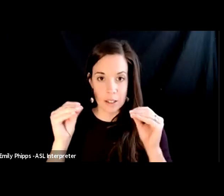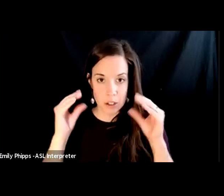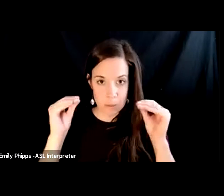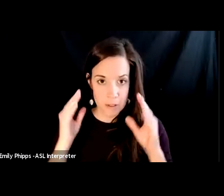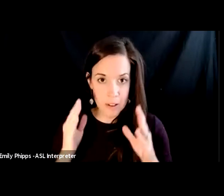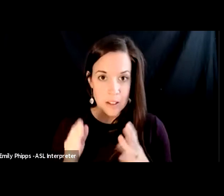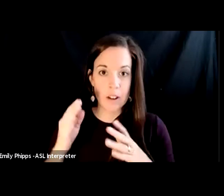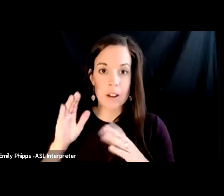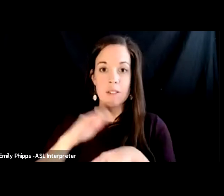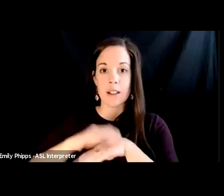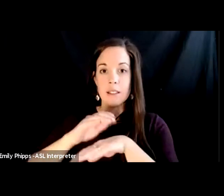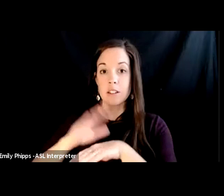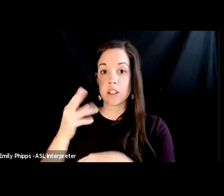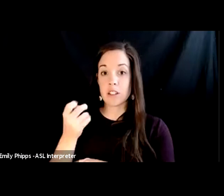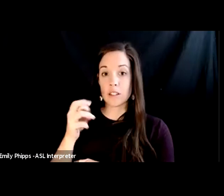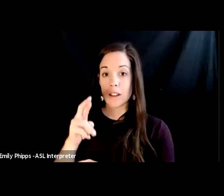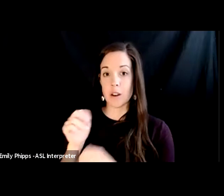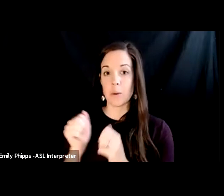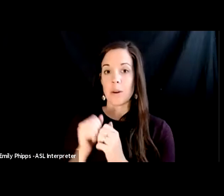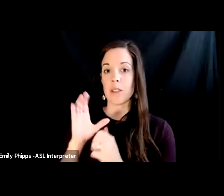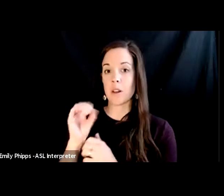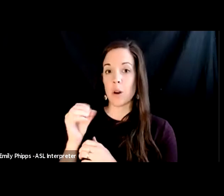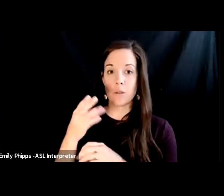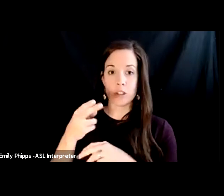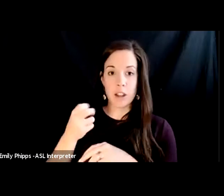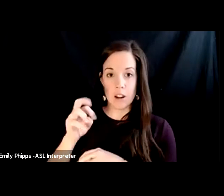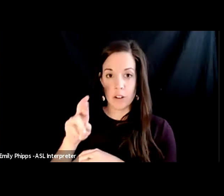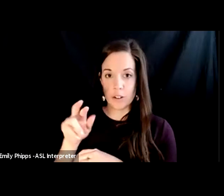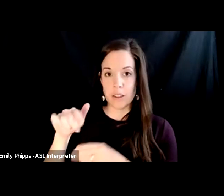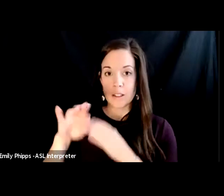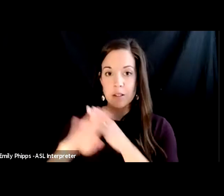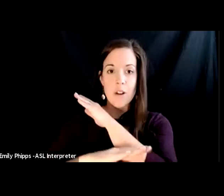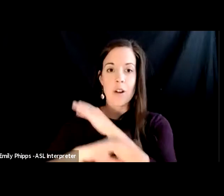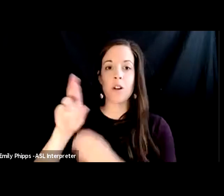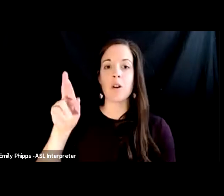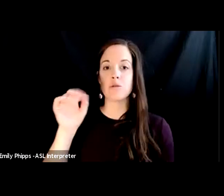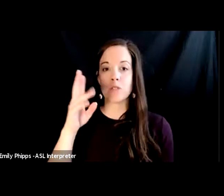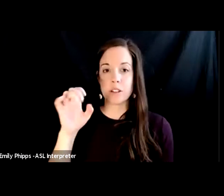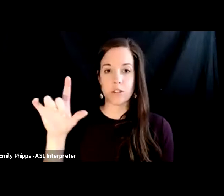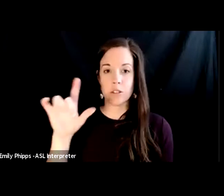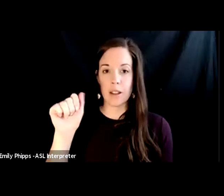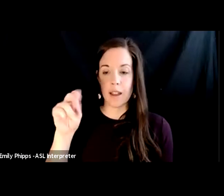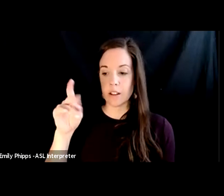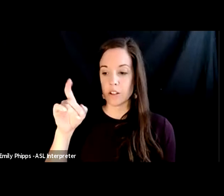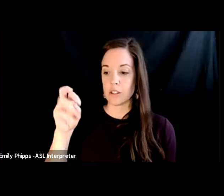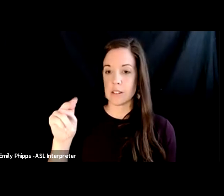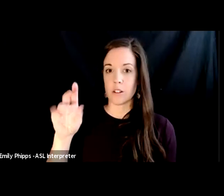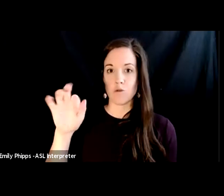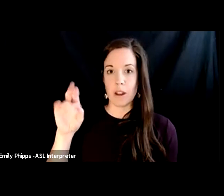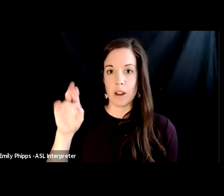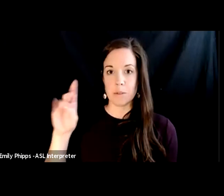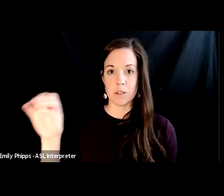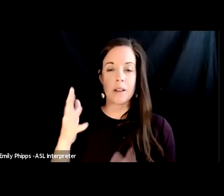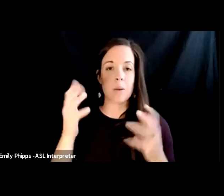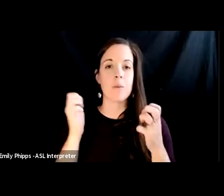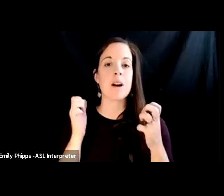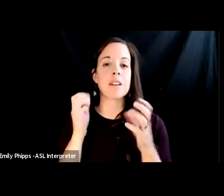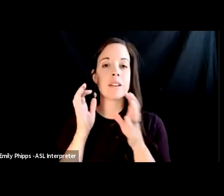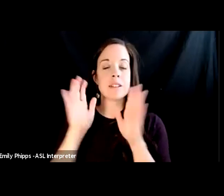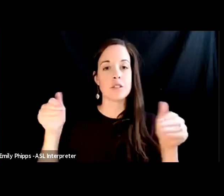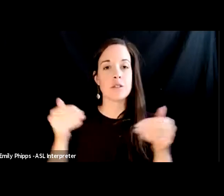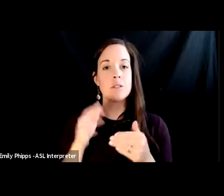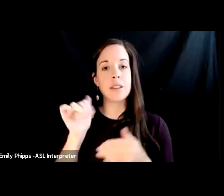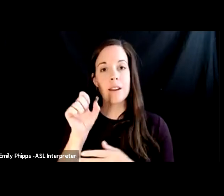of the Common Hour Committee, along with my co-chair this fall, Rachel Anderson Rayburn. I'd like to introduce our ASL